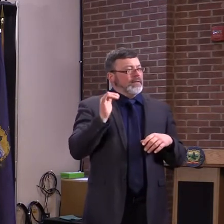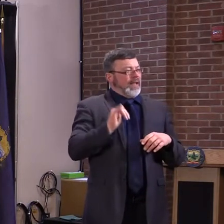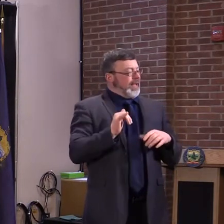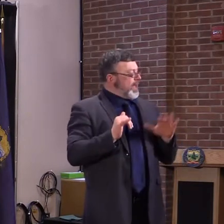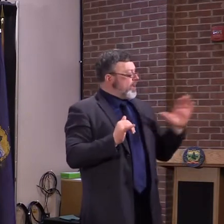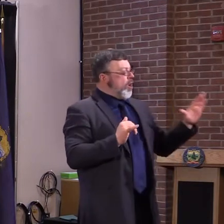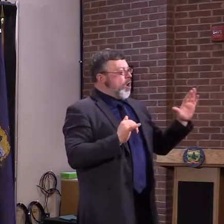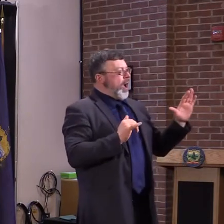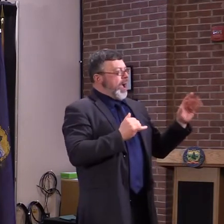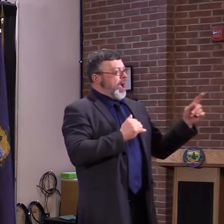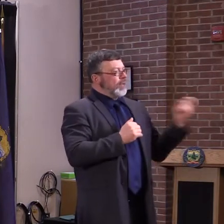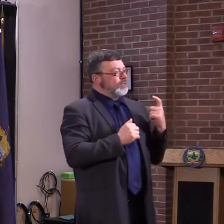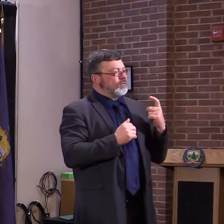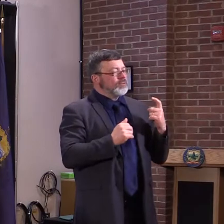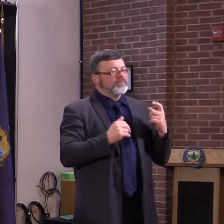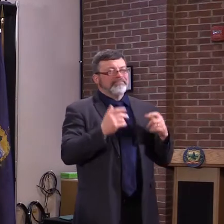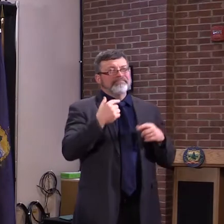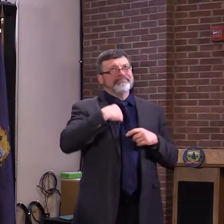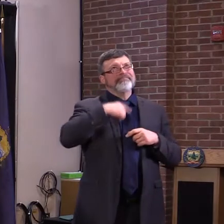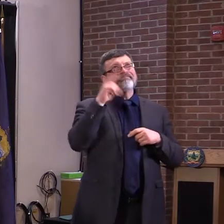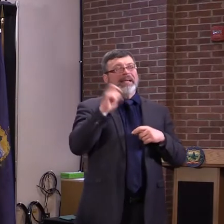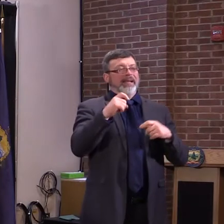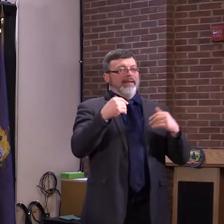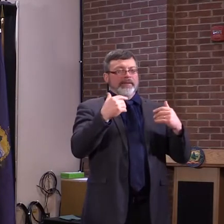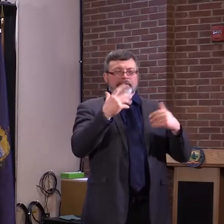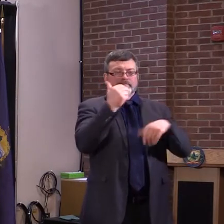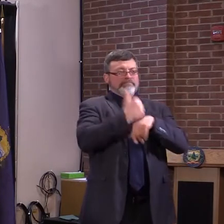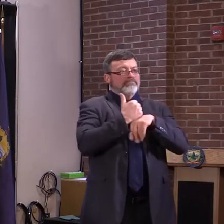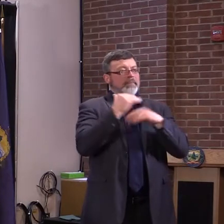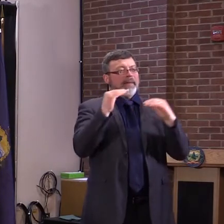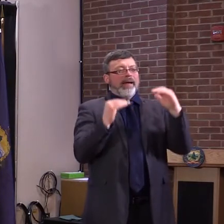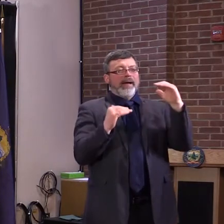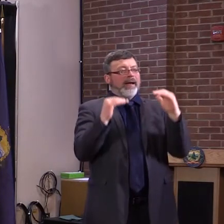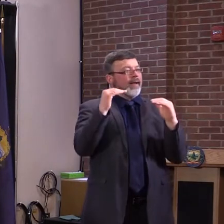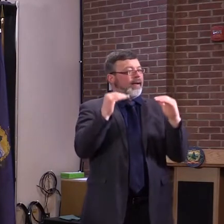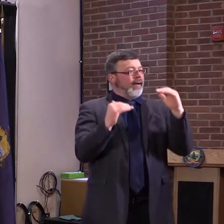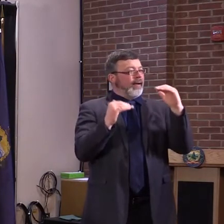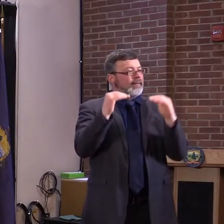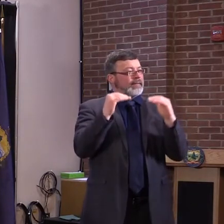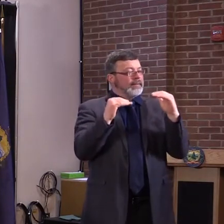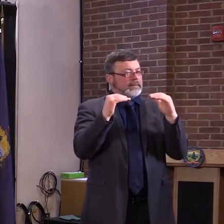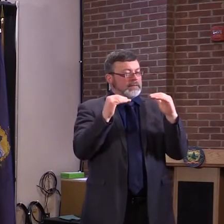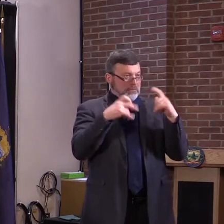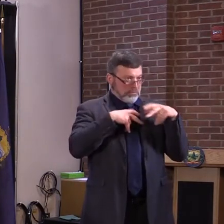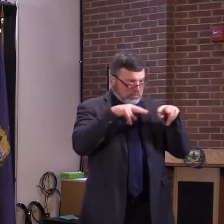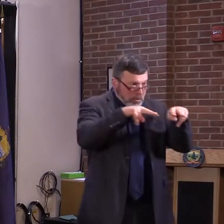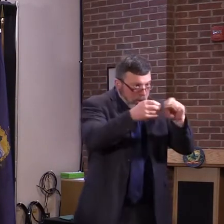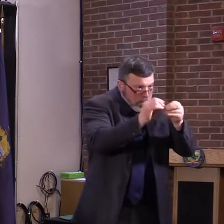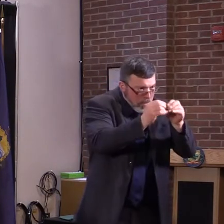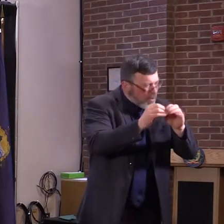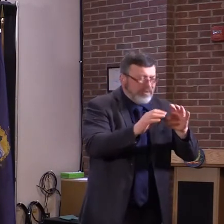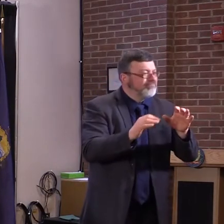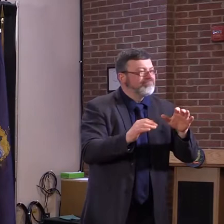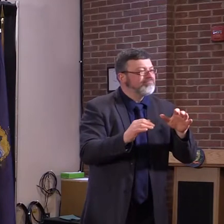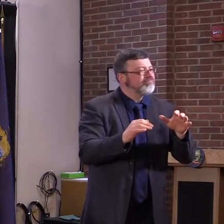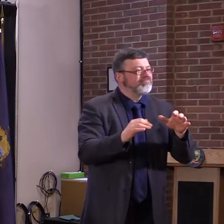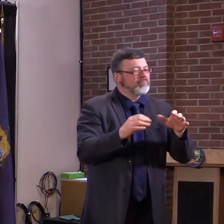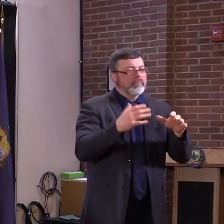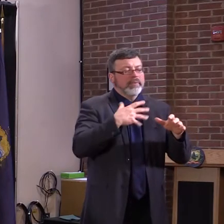between not only paying attention to the COVID metrics and the impact of COVID on the population,